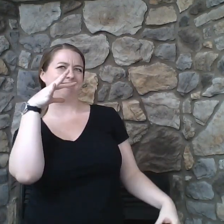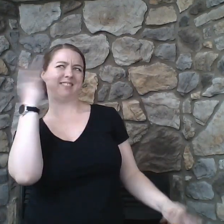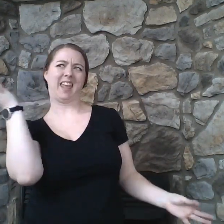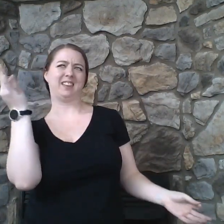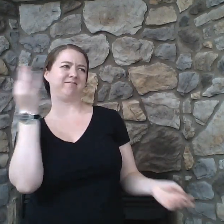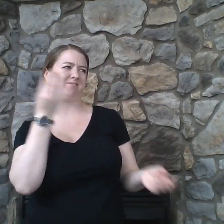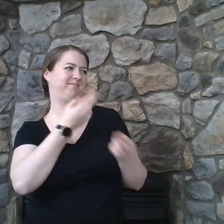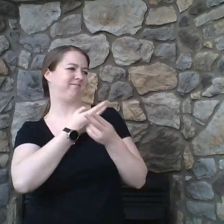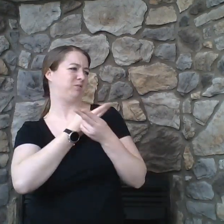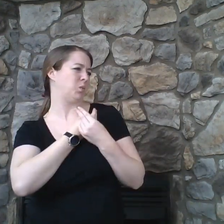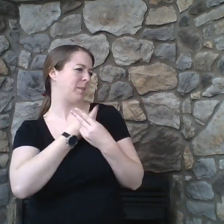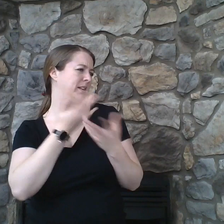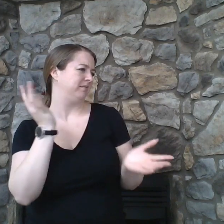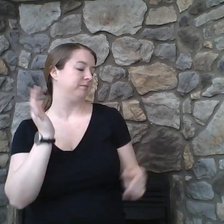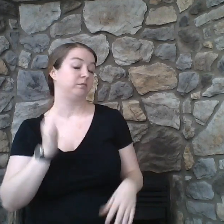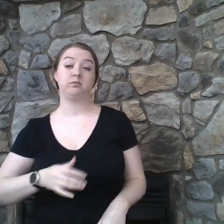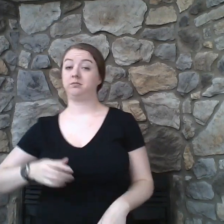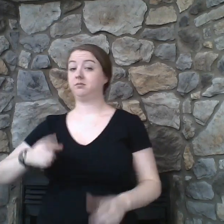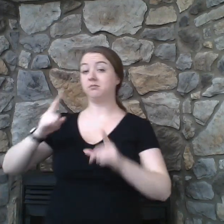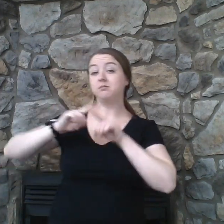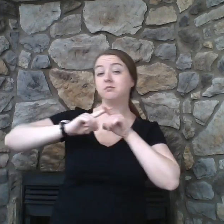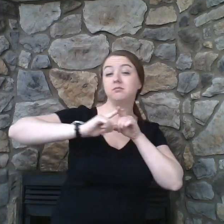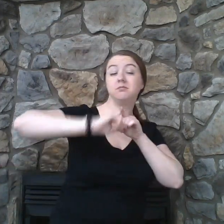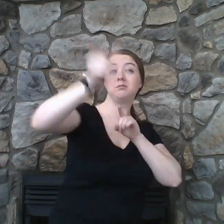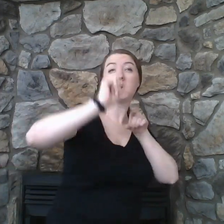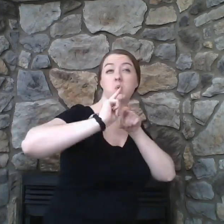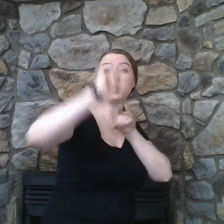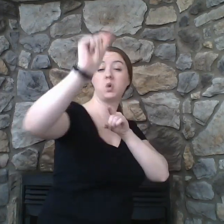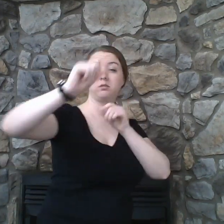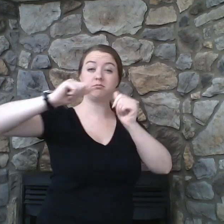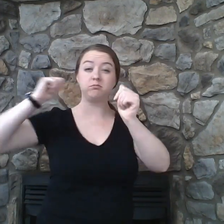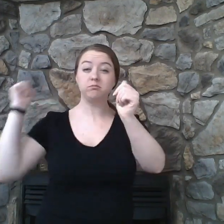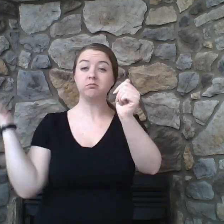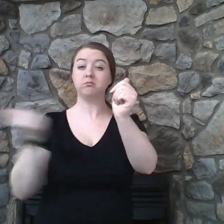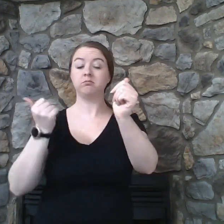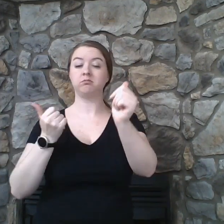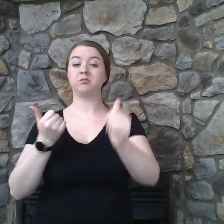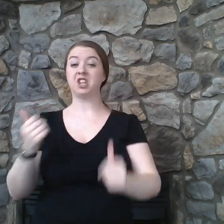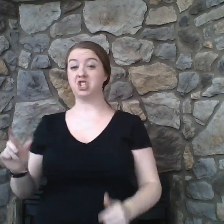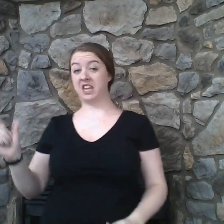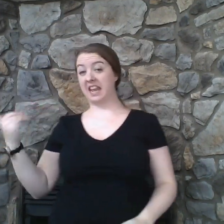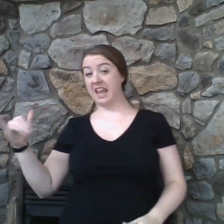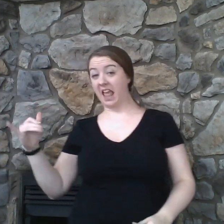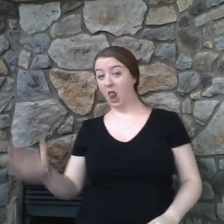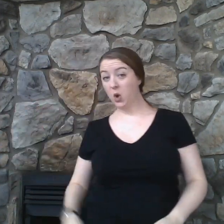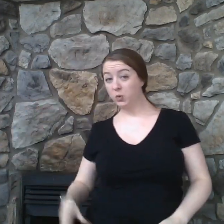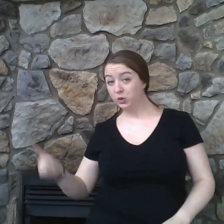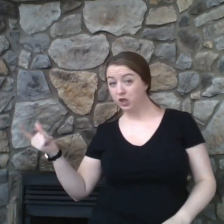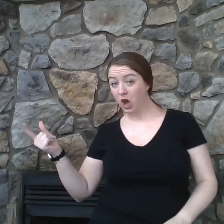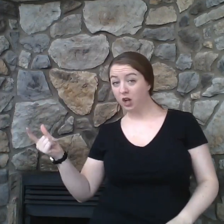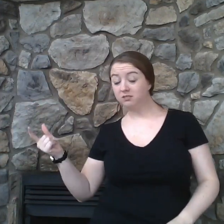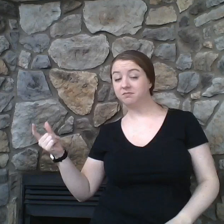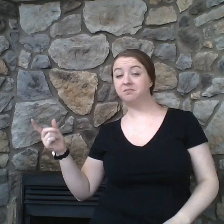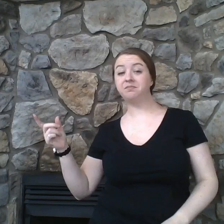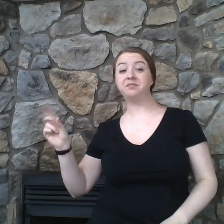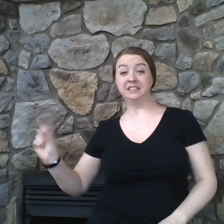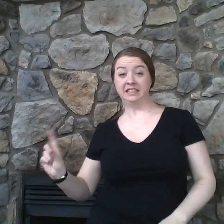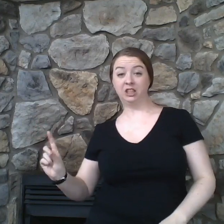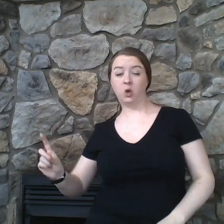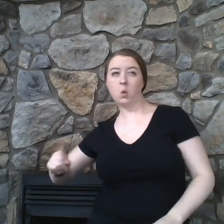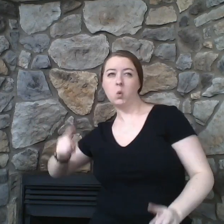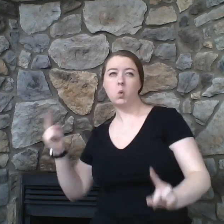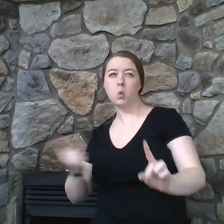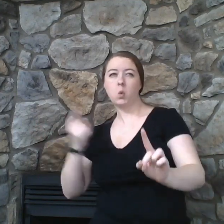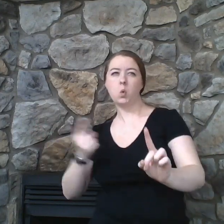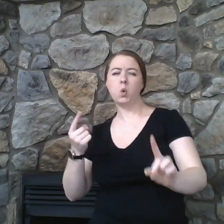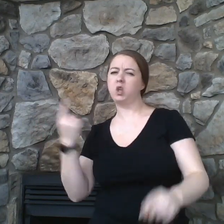cat rabbit?" Off ran Dingo, Yellow Dog Dingo, always hungry. Off ran Dingo,